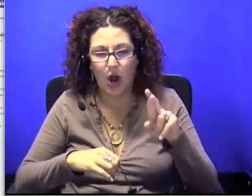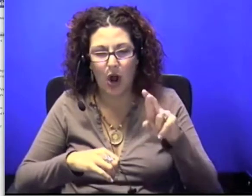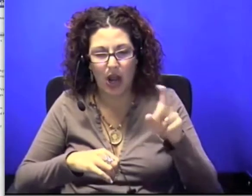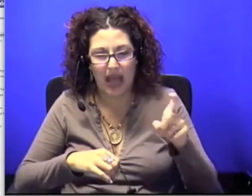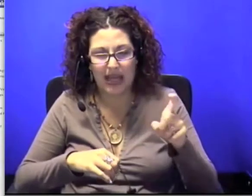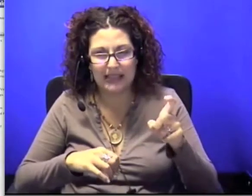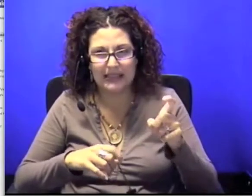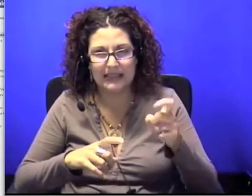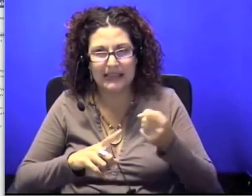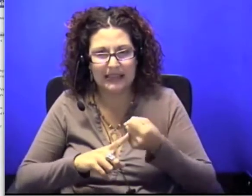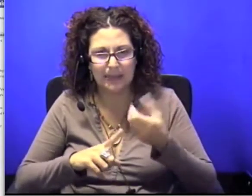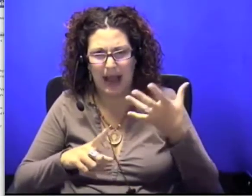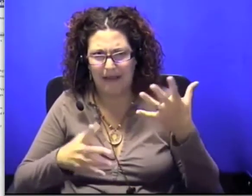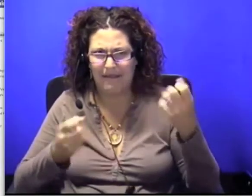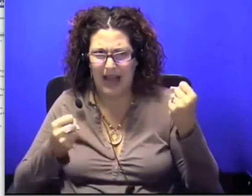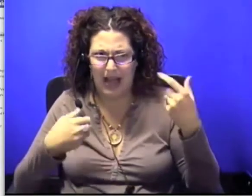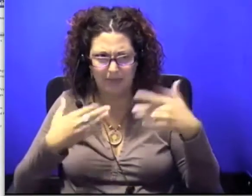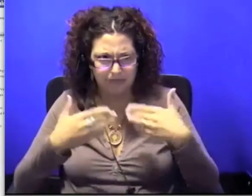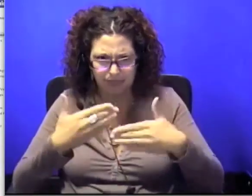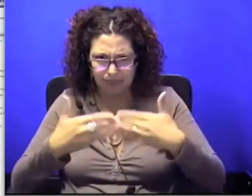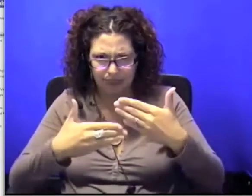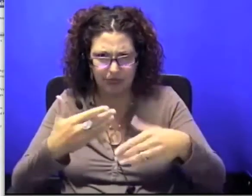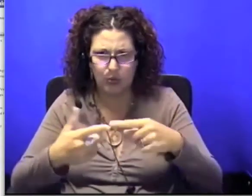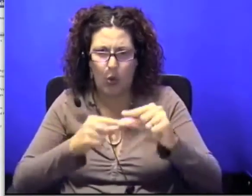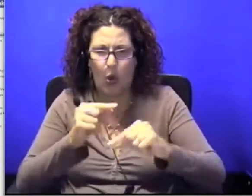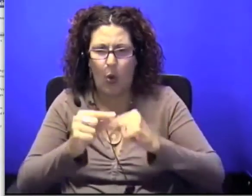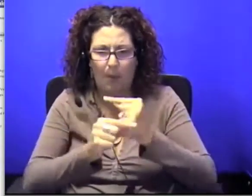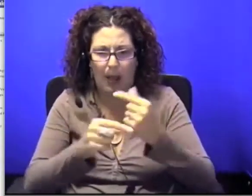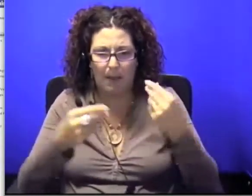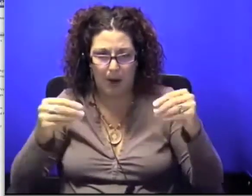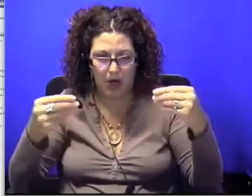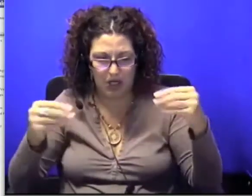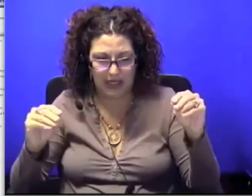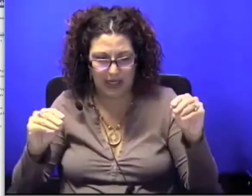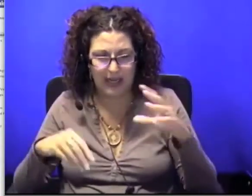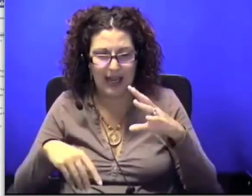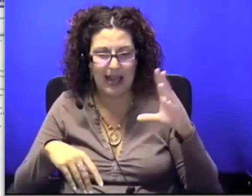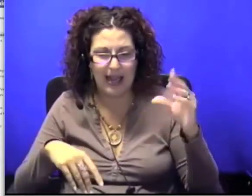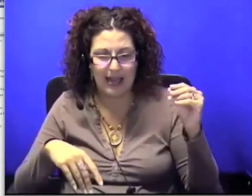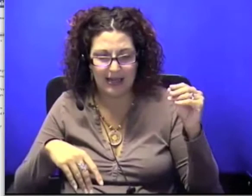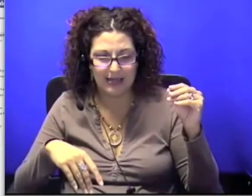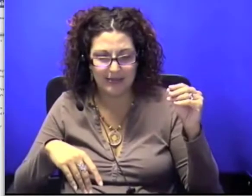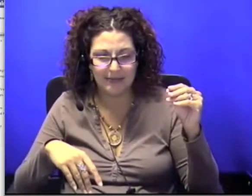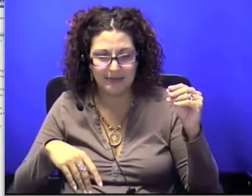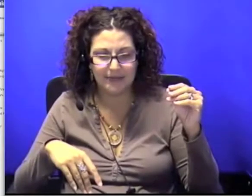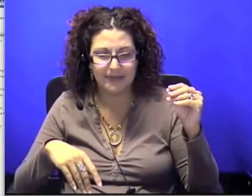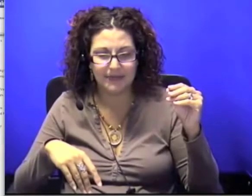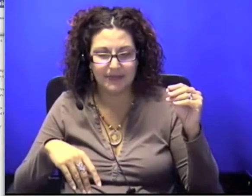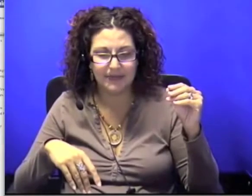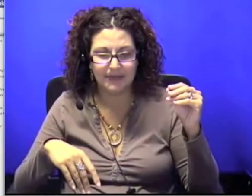You've heard RX expanding very rapidly into some global markets. And we